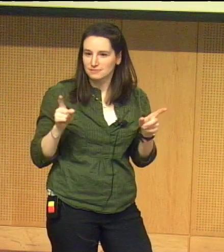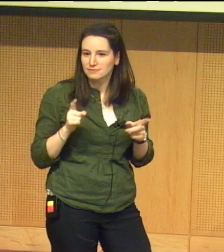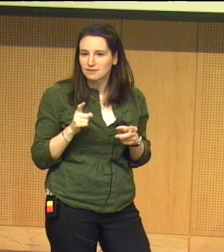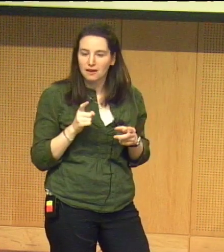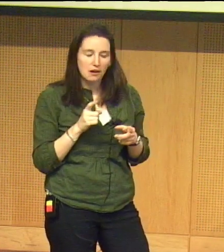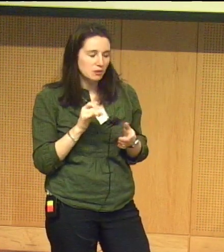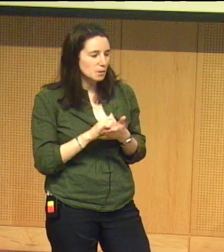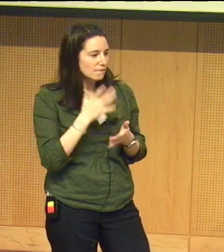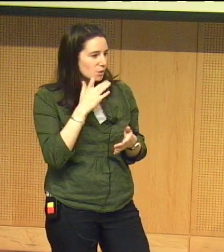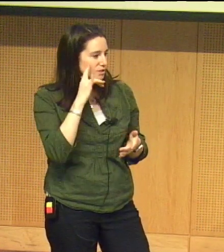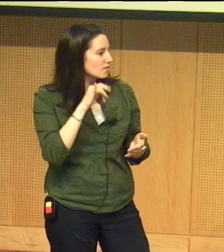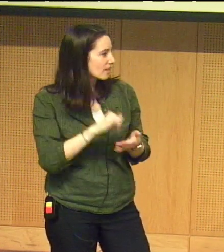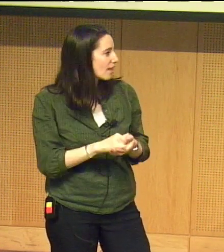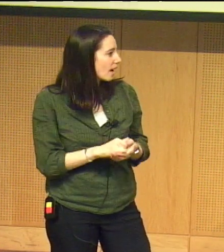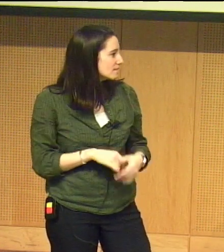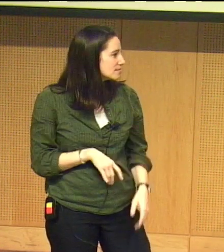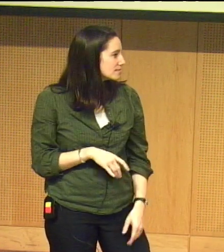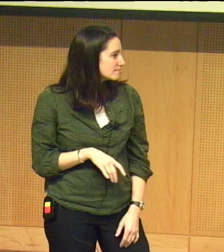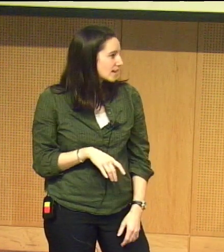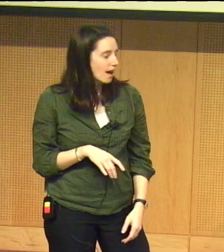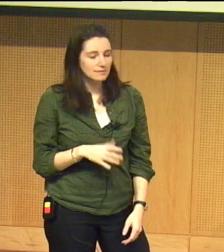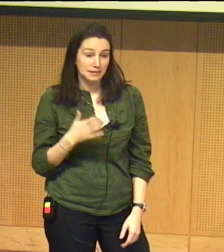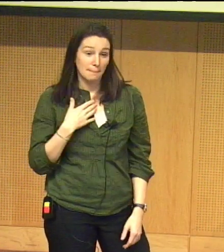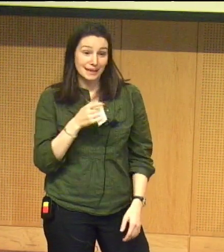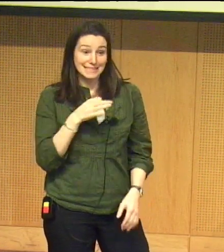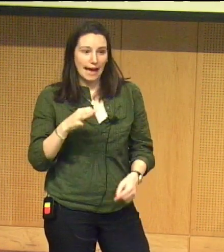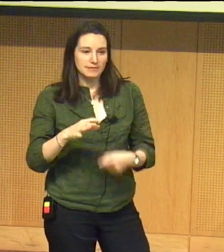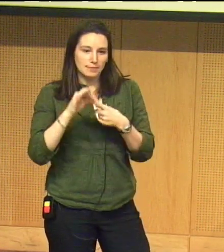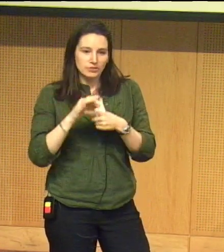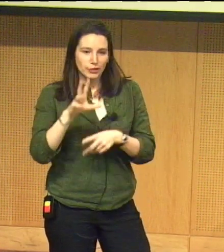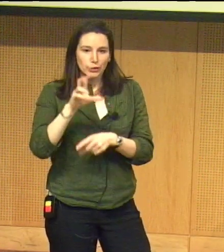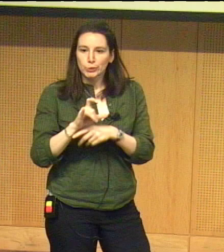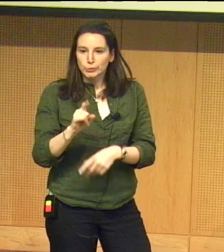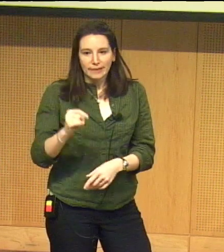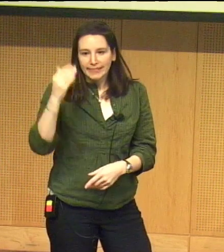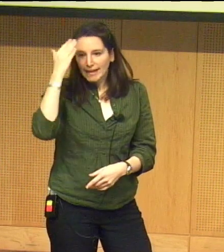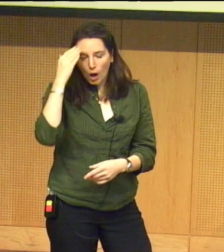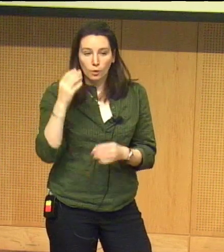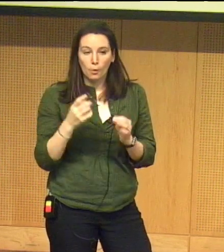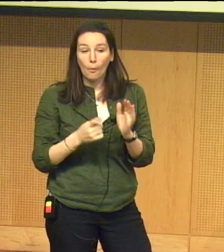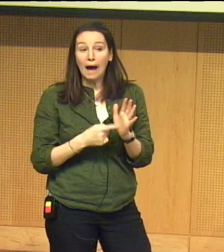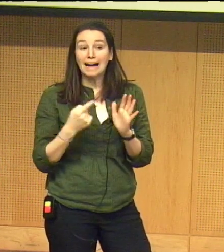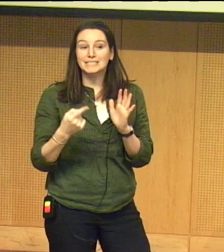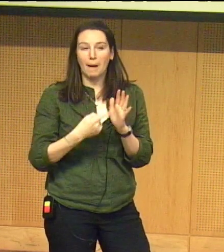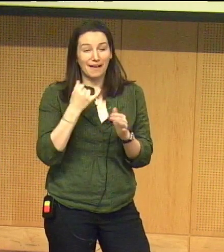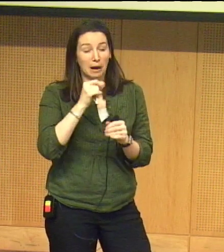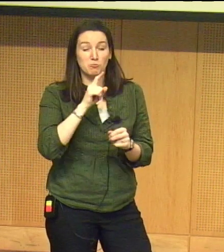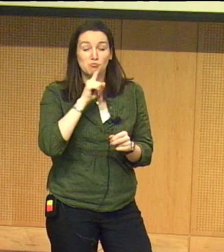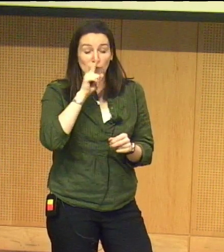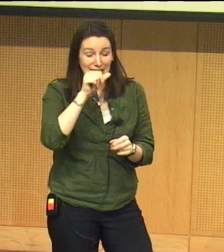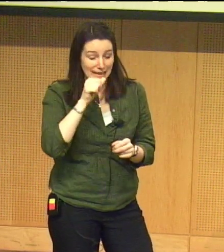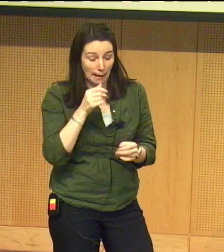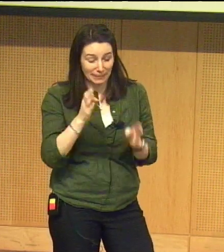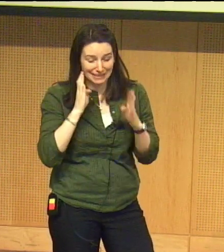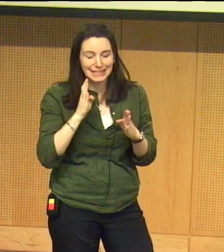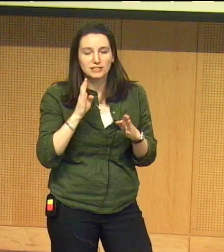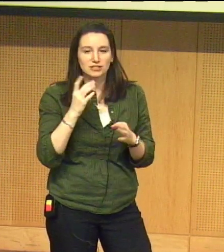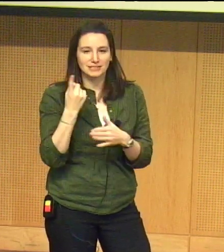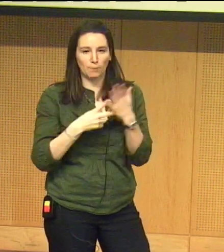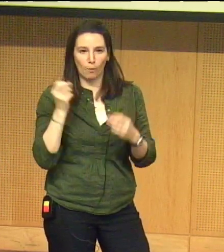The frightening part of having someone who's different is just not something we have to deal with here. People are used to it. I mean, once in a while, if I'm really not